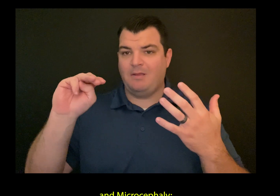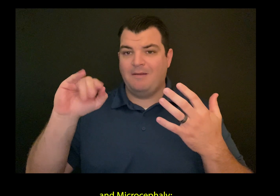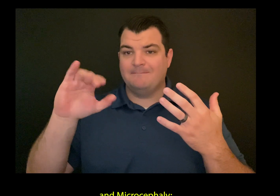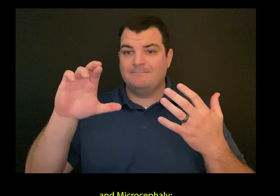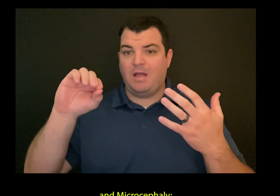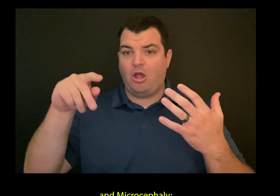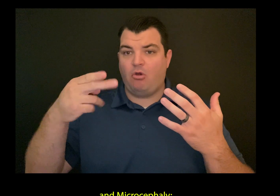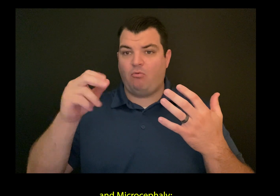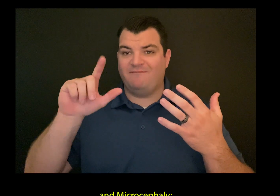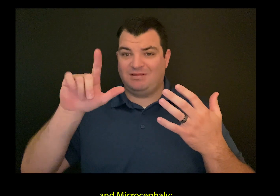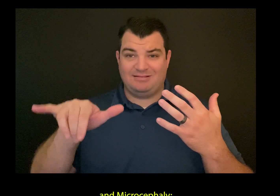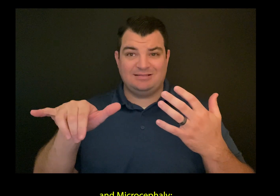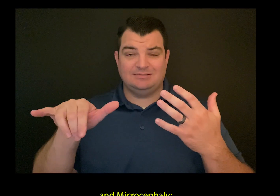and microcephaly.